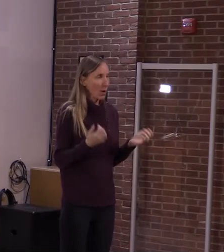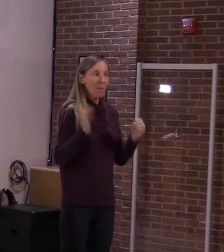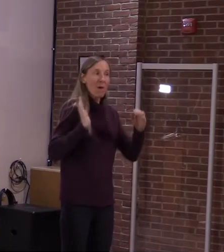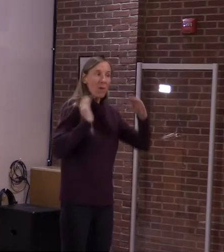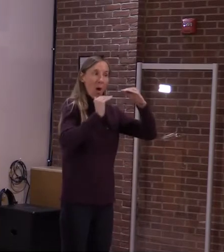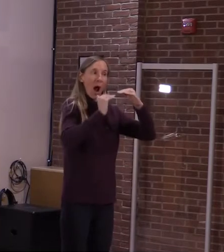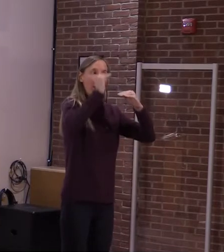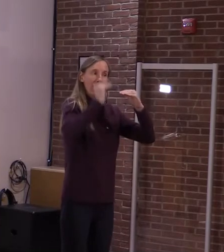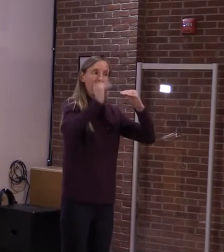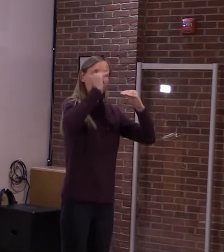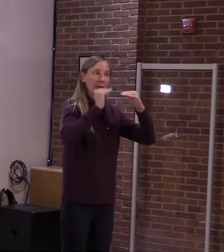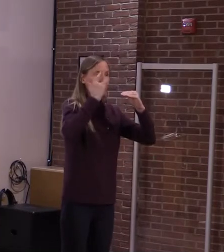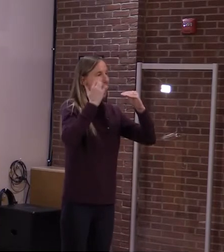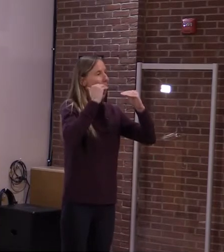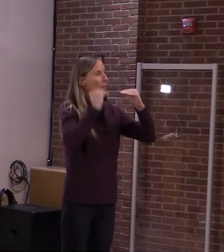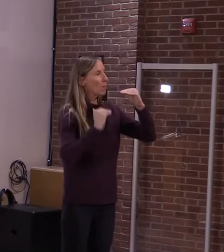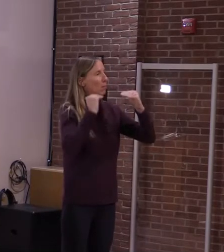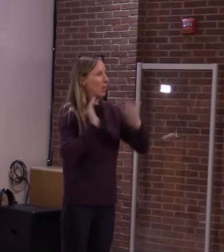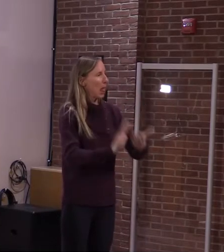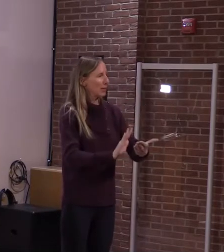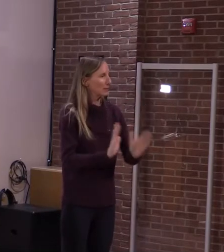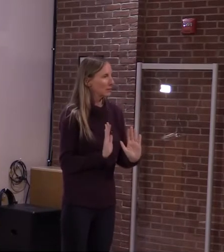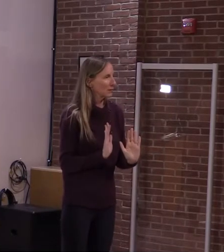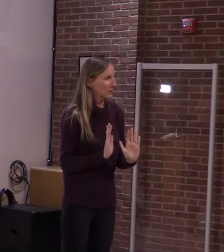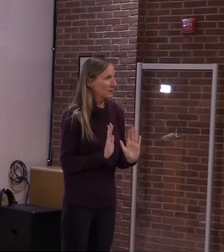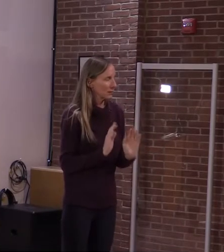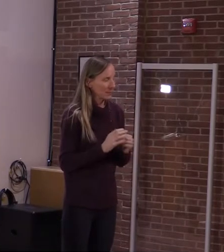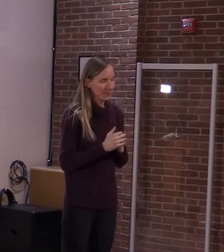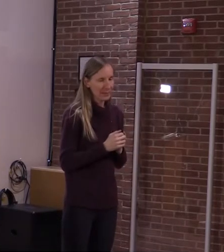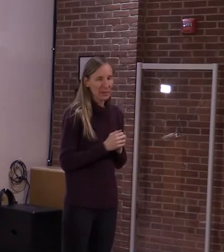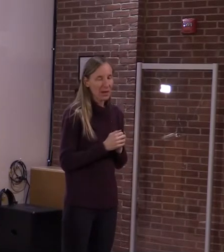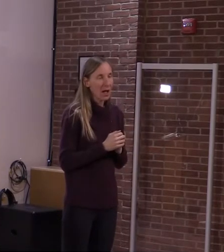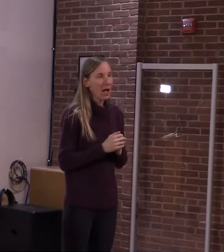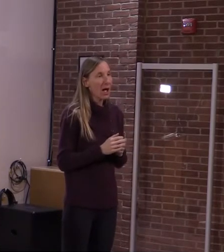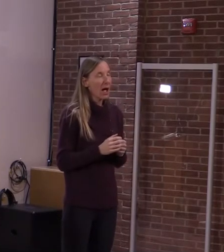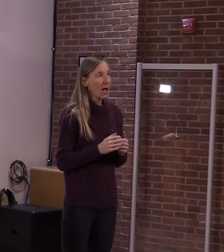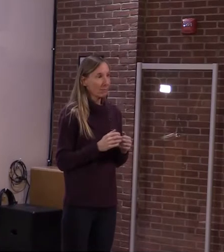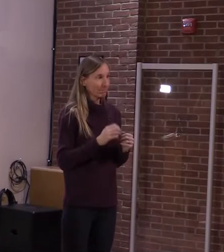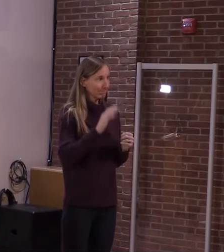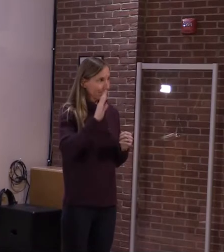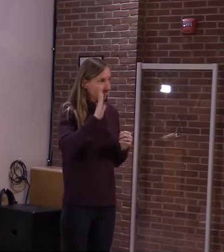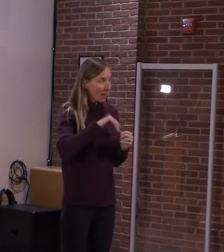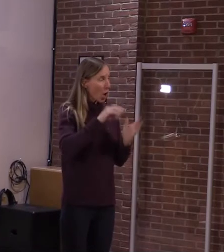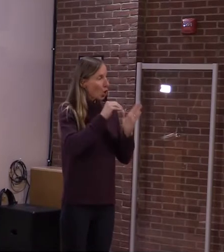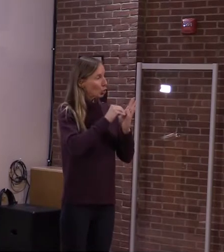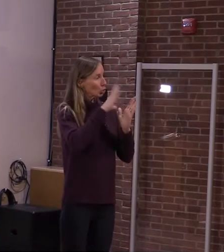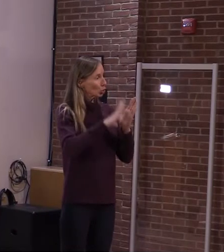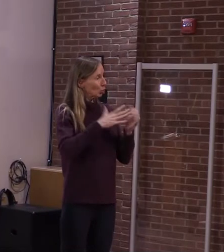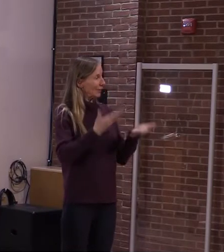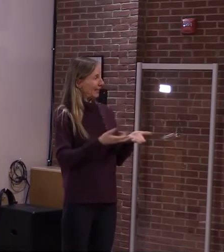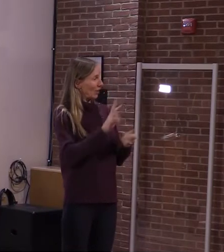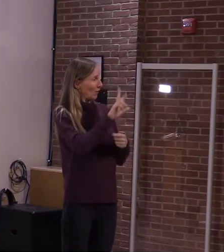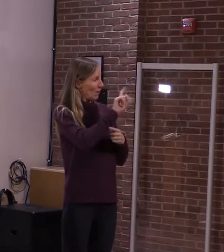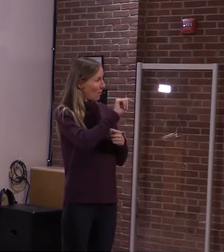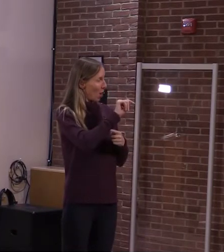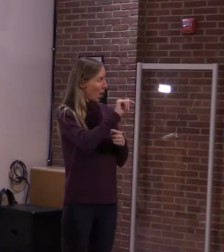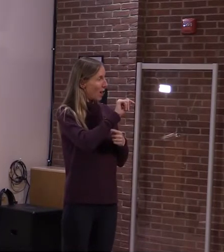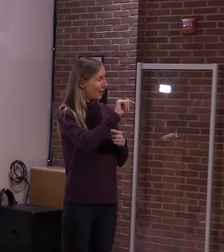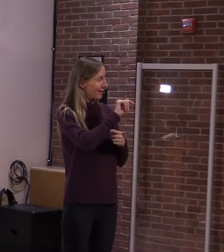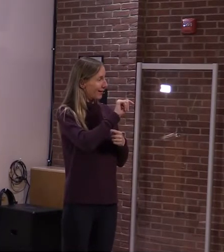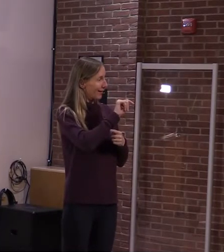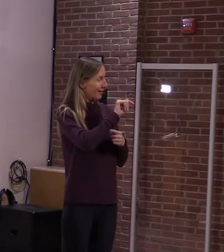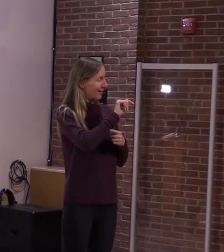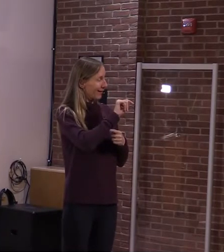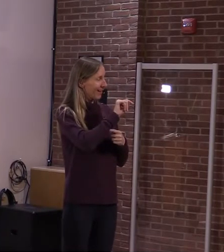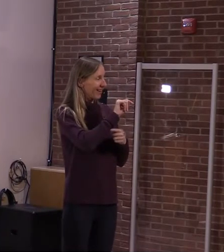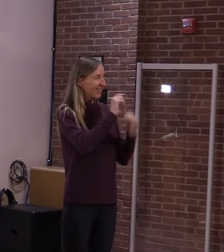that. So it's not as if a student within Vermont visiting would not present any